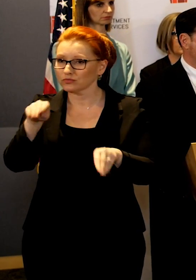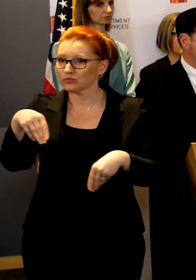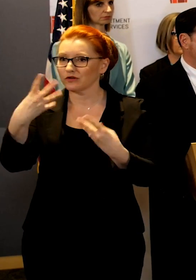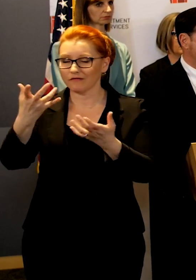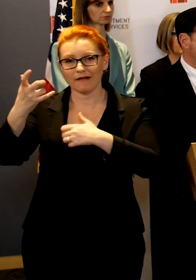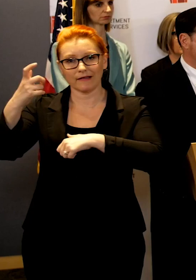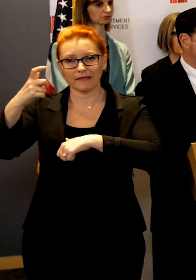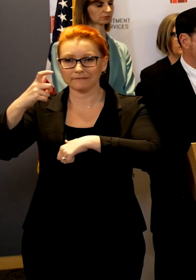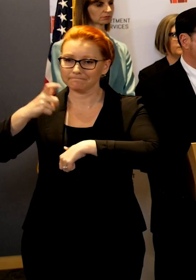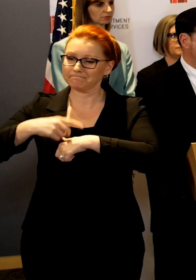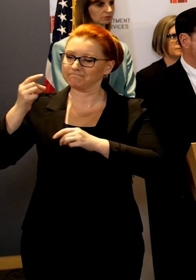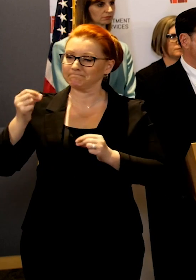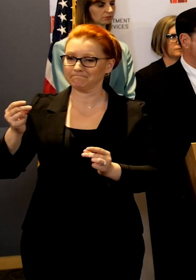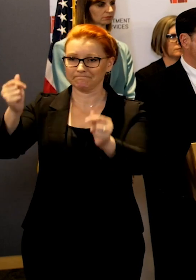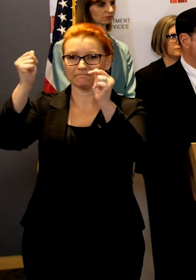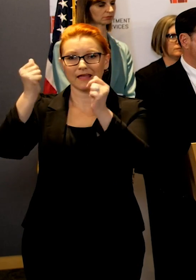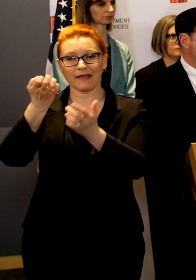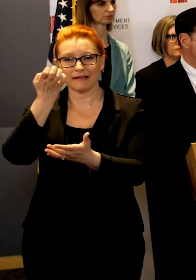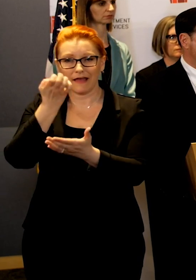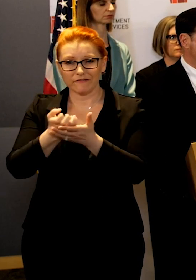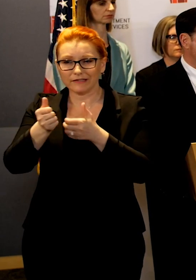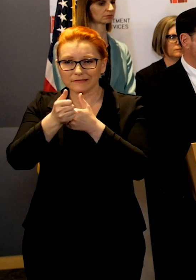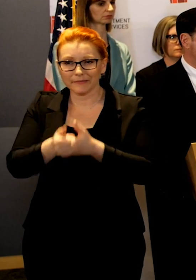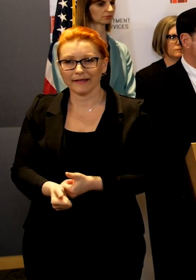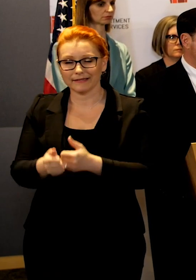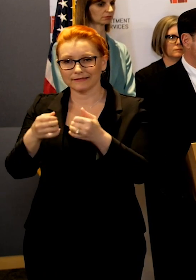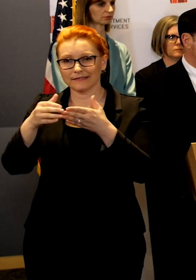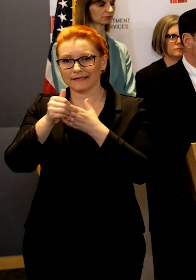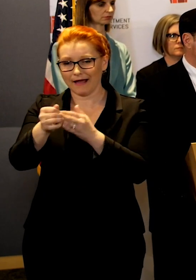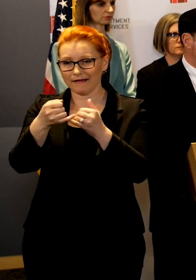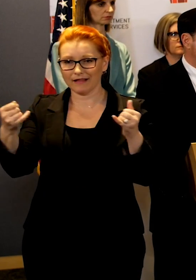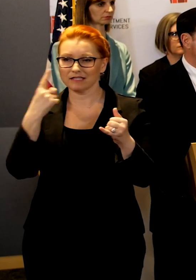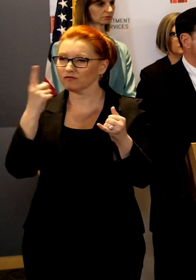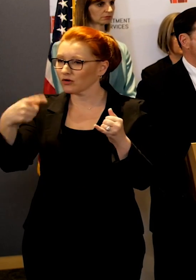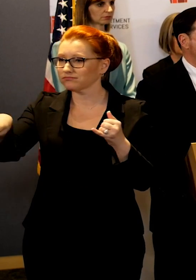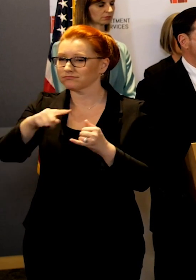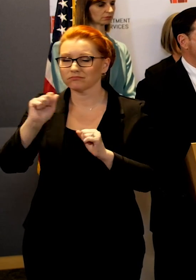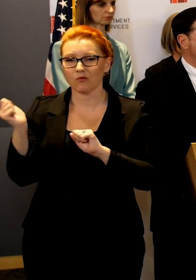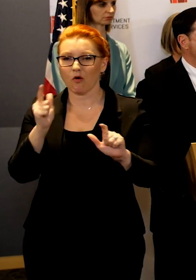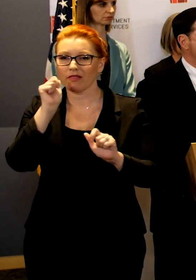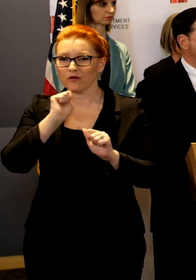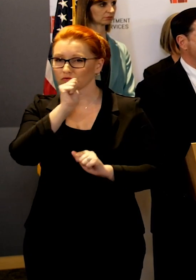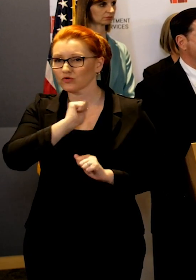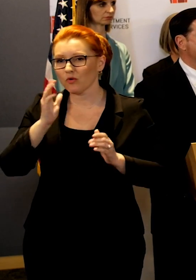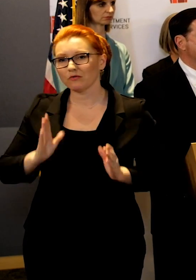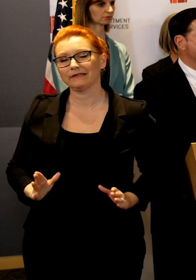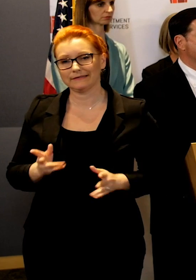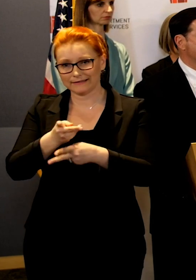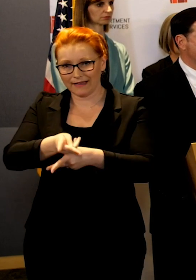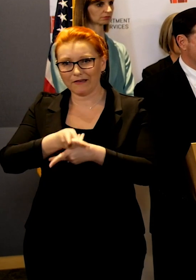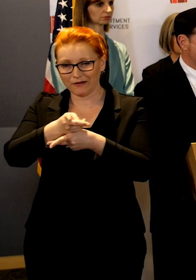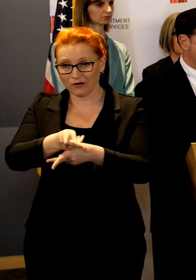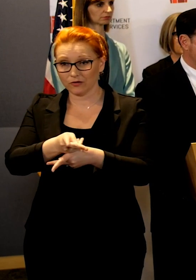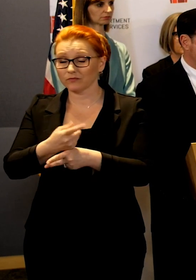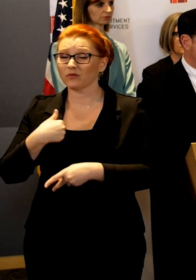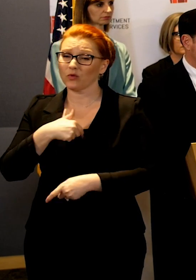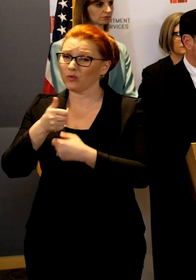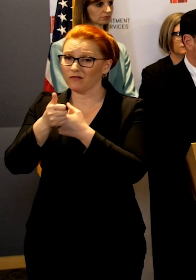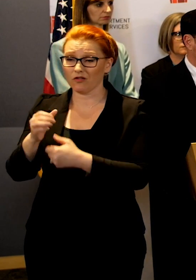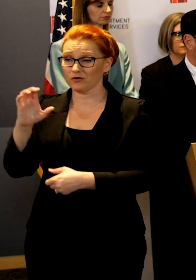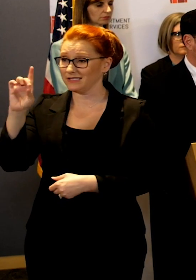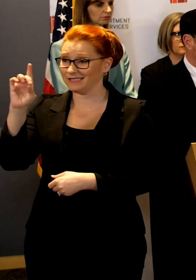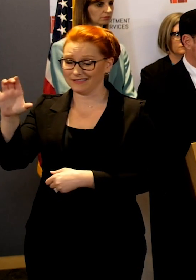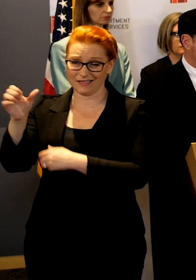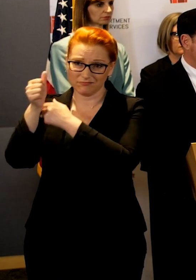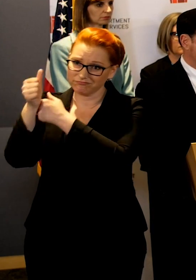and evidence-based guidelines for the care of those that reside in our state. We follow CDC guidelines throughout every event, and in